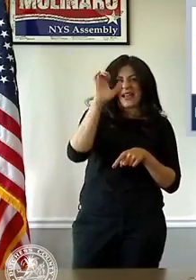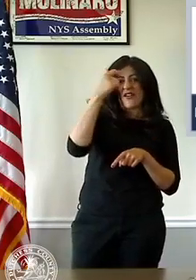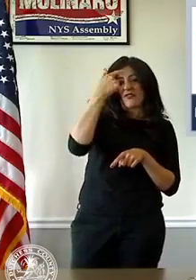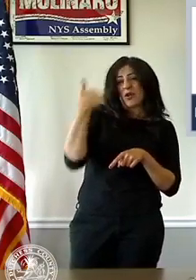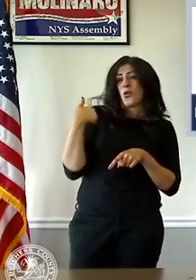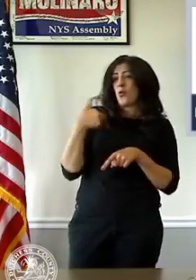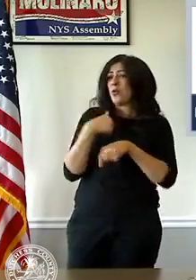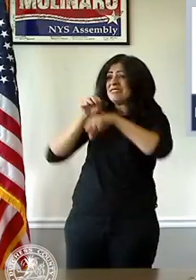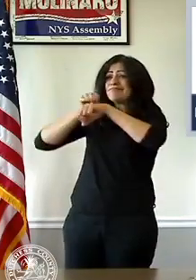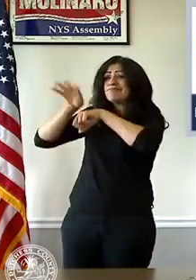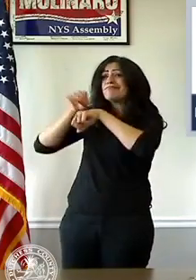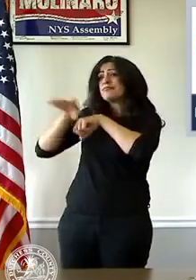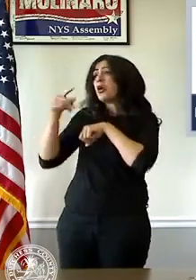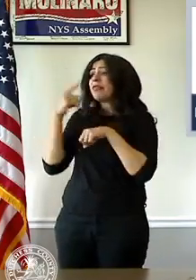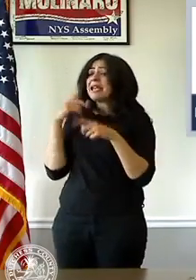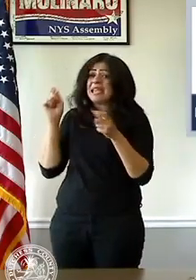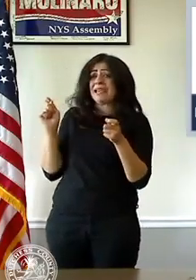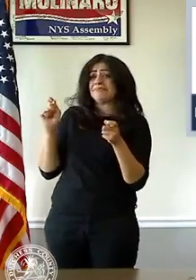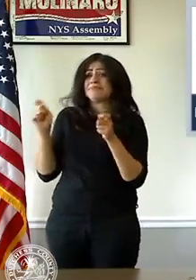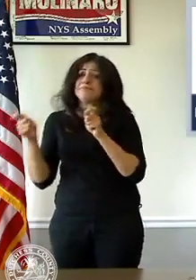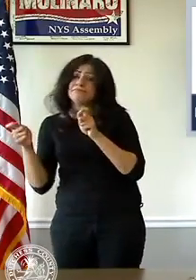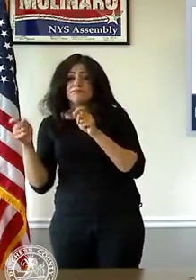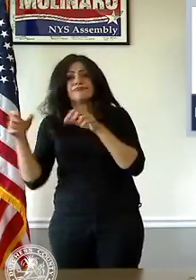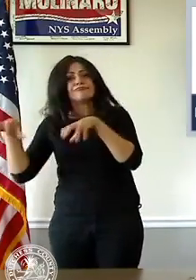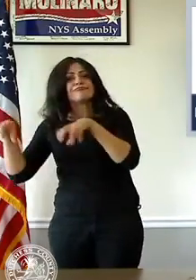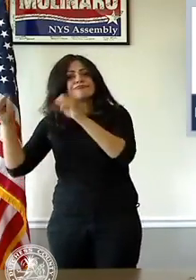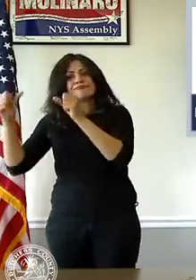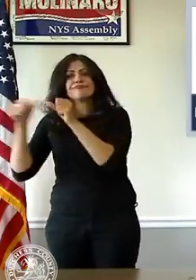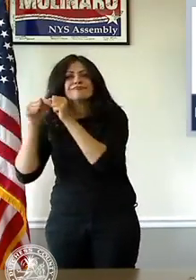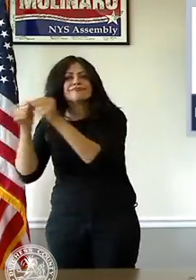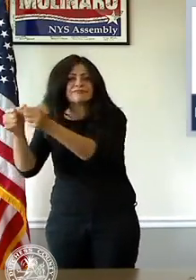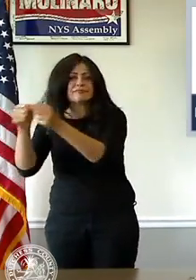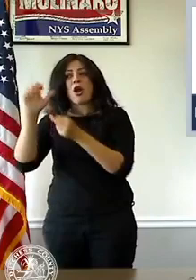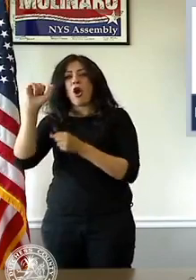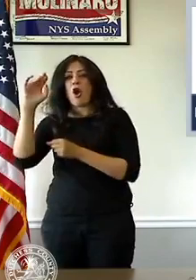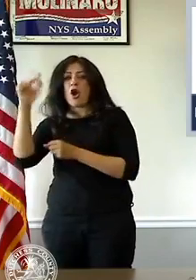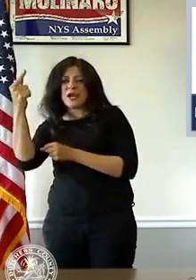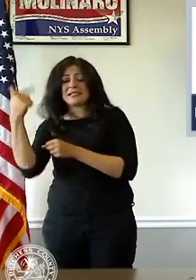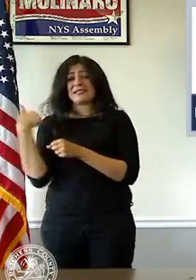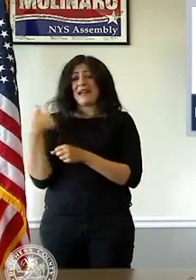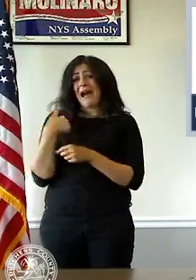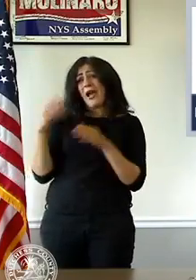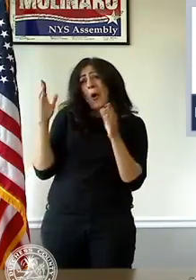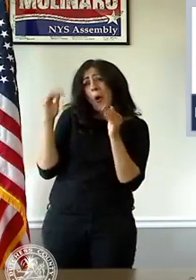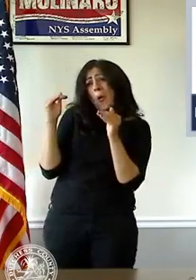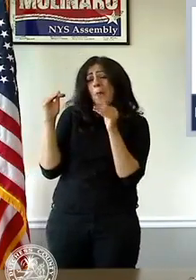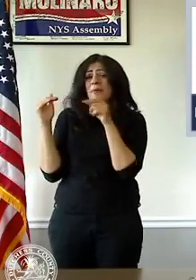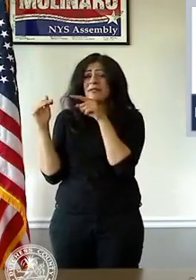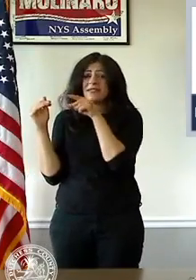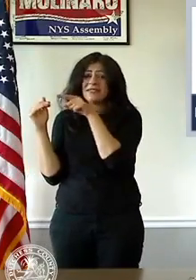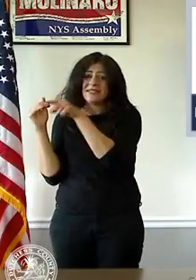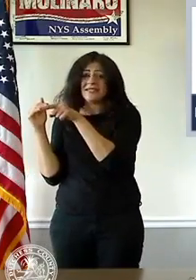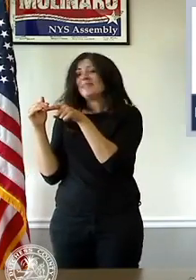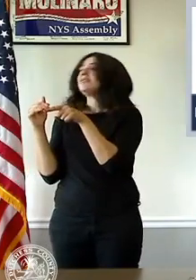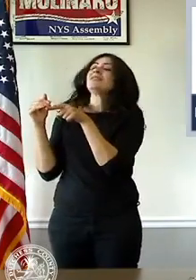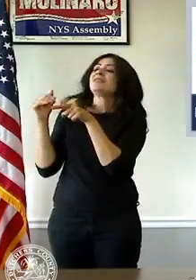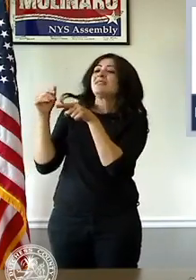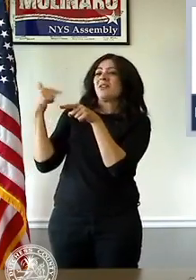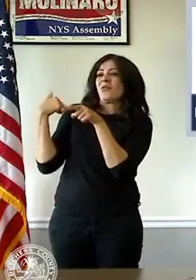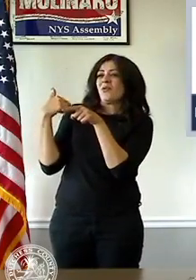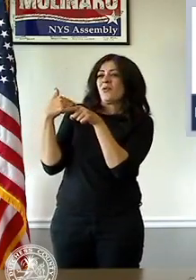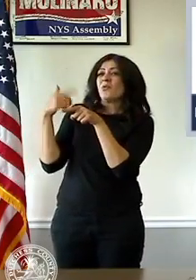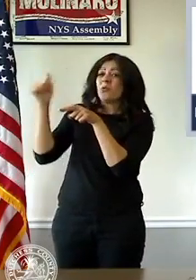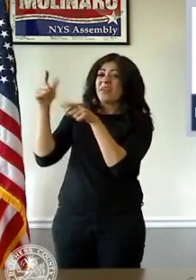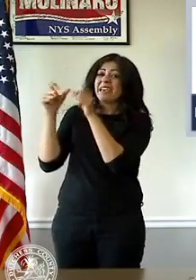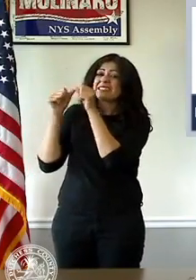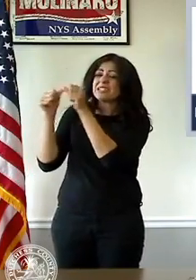sort of modified approach to the county fair could work this August. I'm certainly hopeful that they're not forced to make the decision not to have the